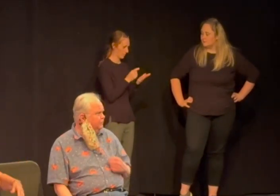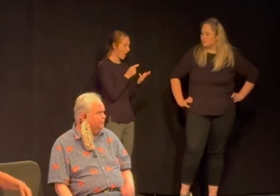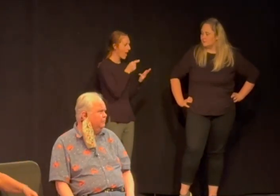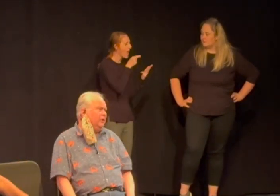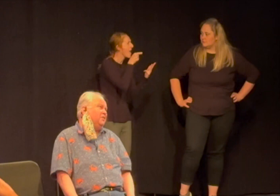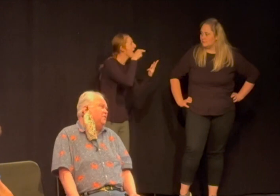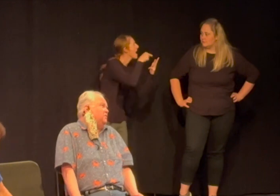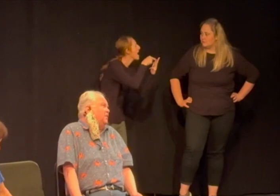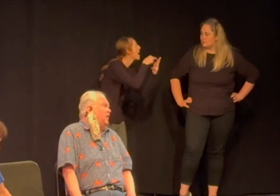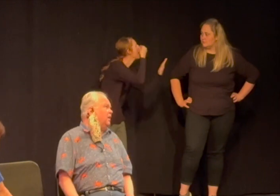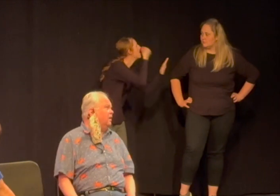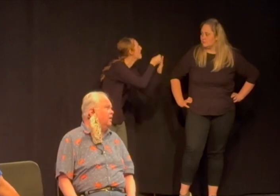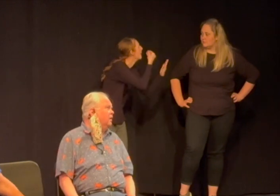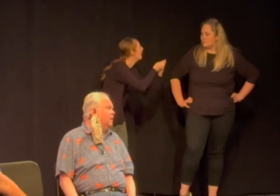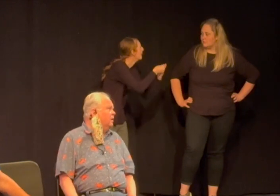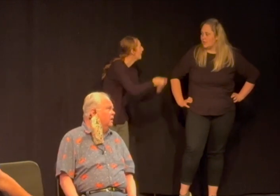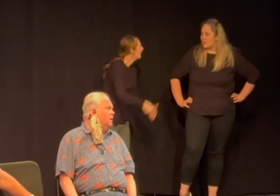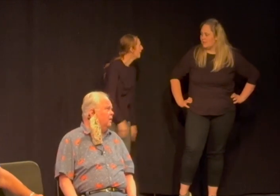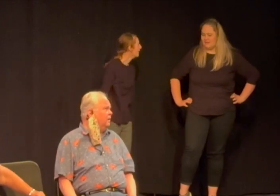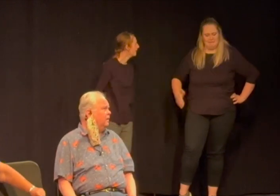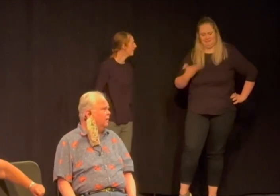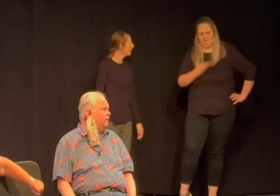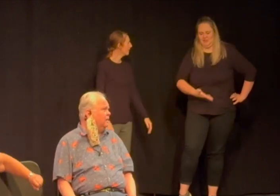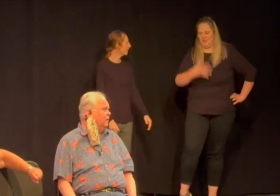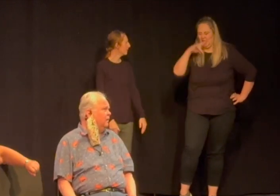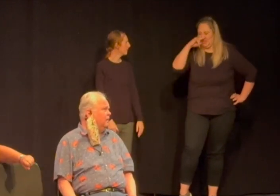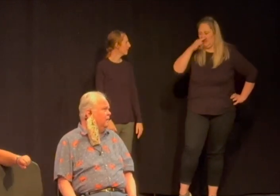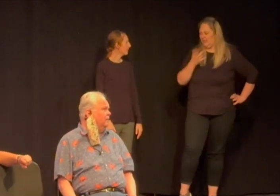fiver. Well, he's just a kid.